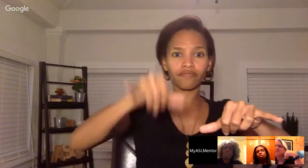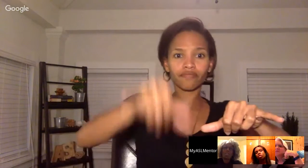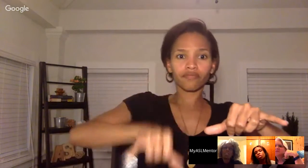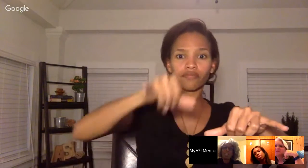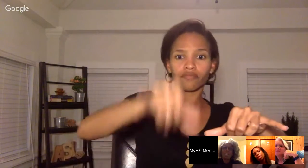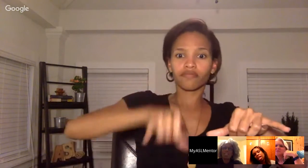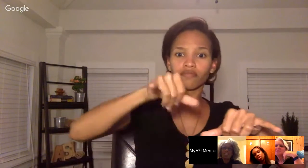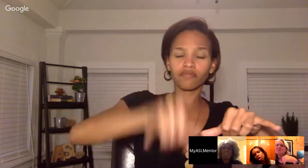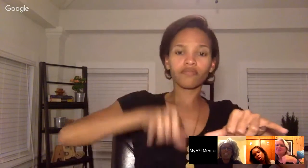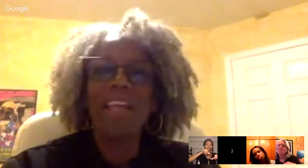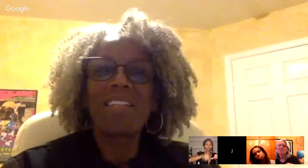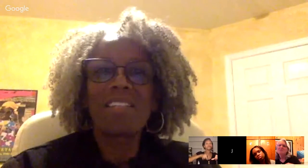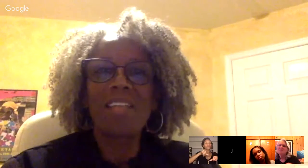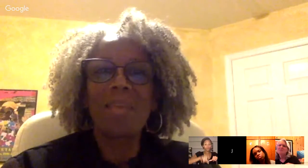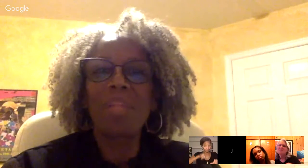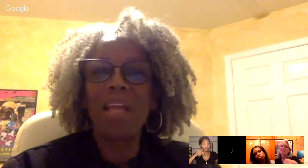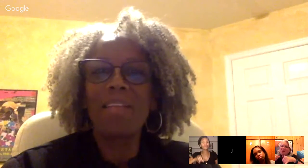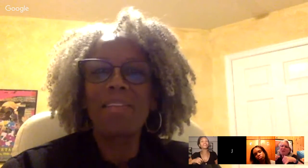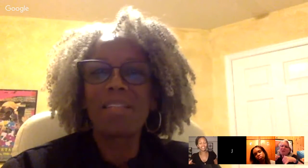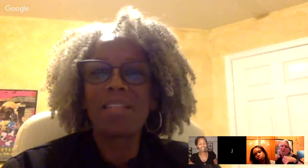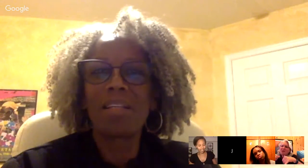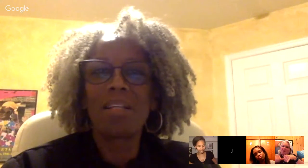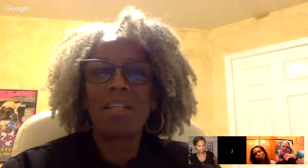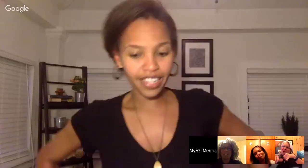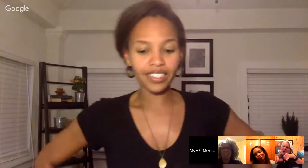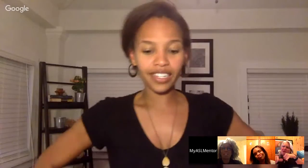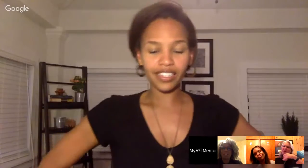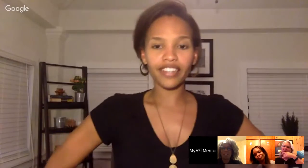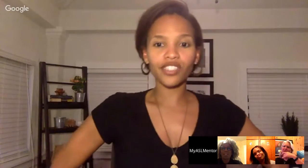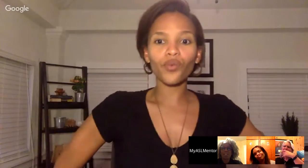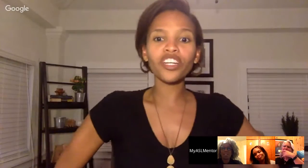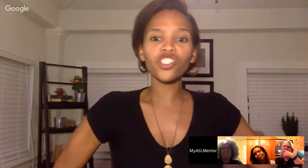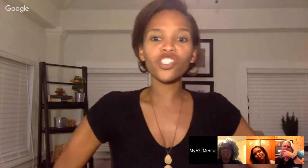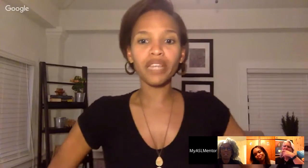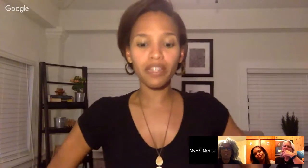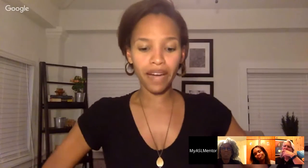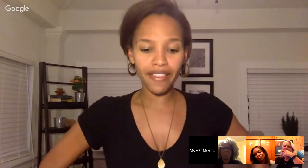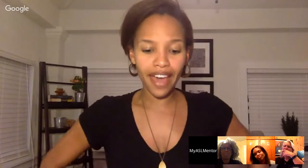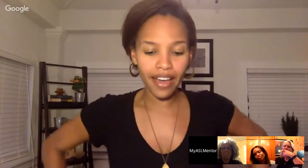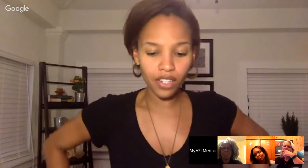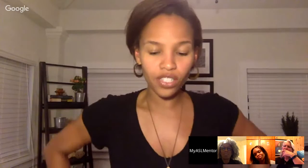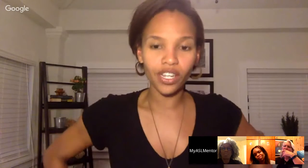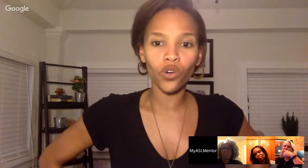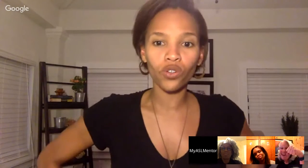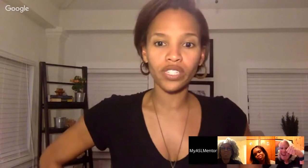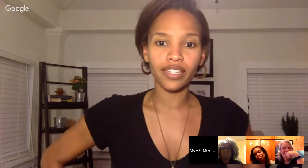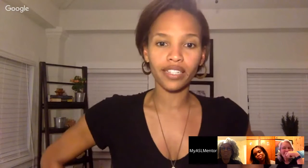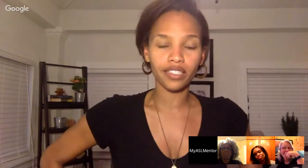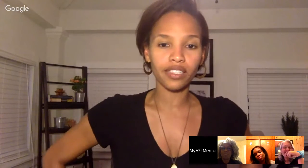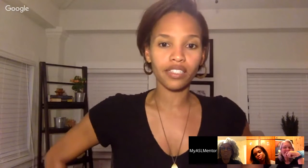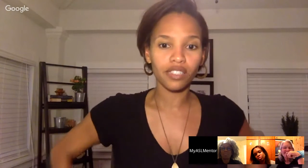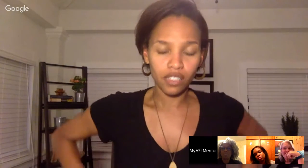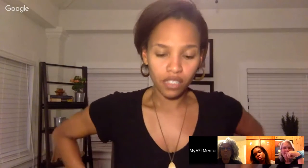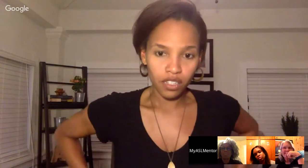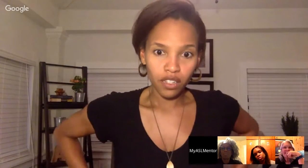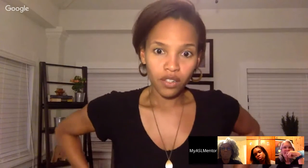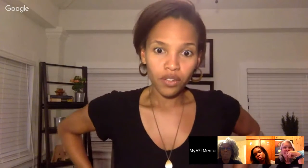It's kind of staying in the same place. Yes, yes, yes, yes. So what does she mean by that whole sentence?